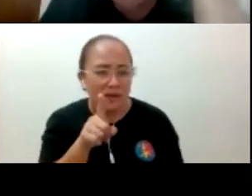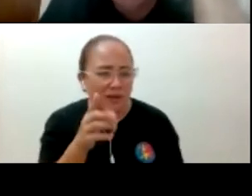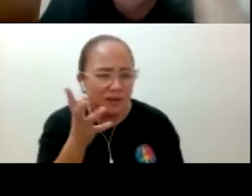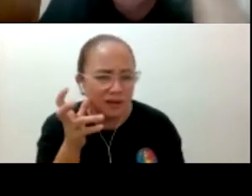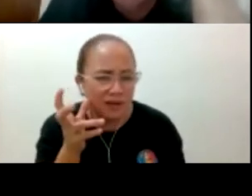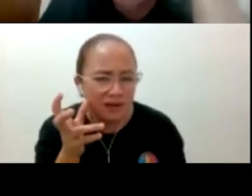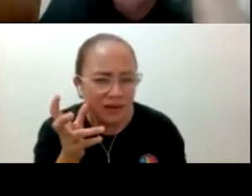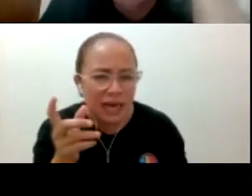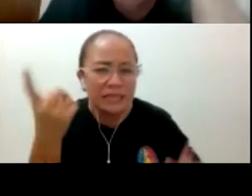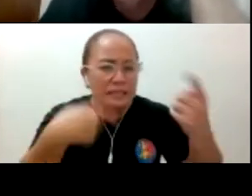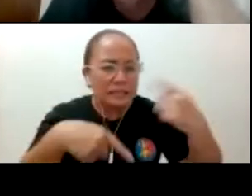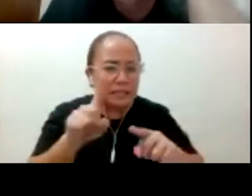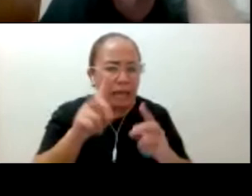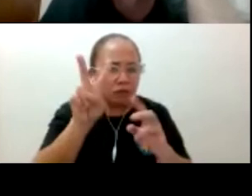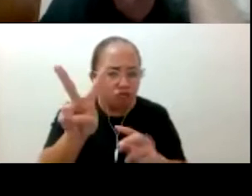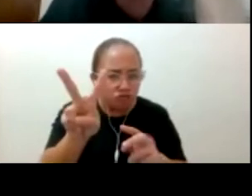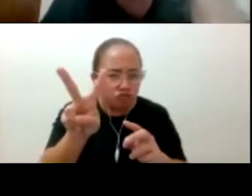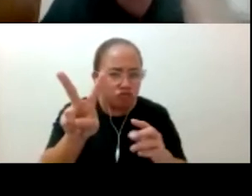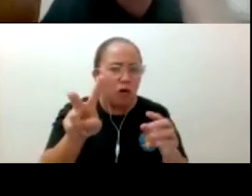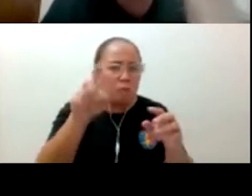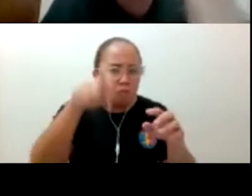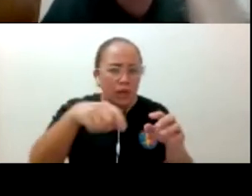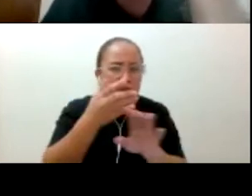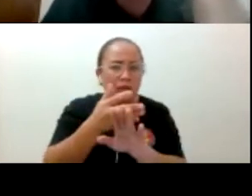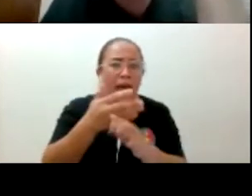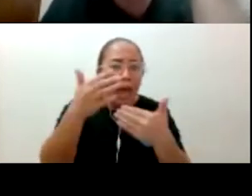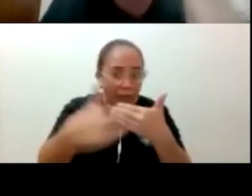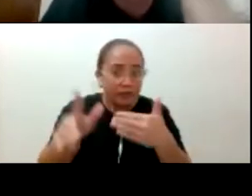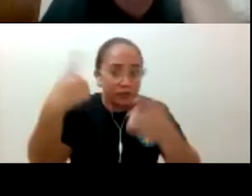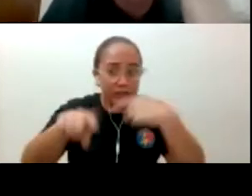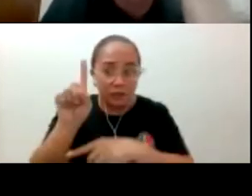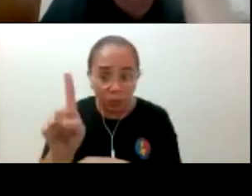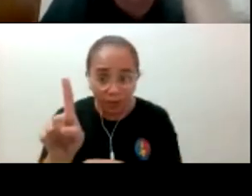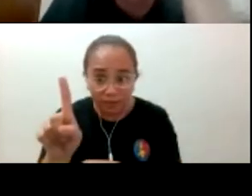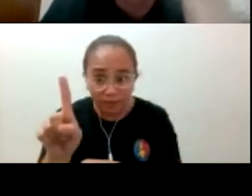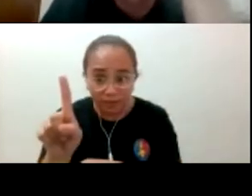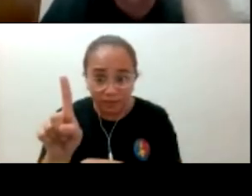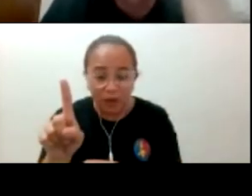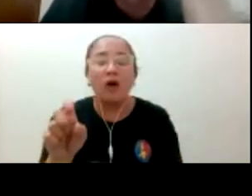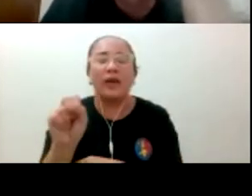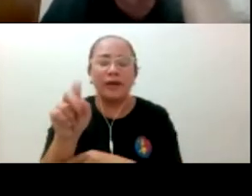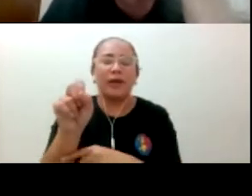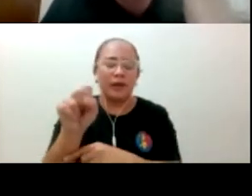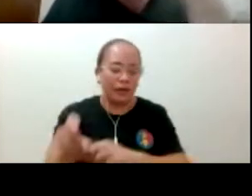Wait, so sign 2 should occur after sign 1. Okay, yes, sorry. Okay, B.